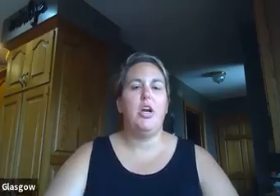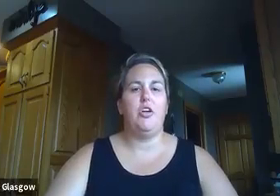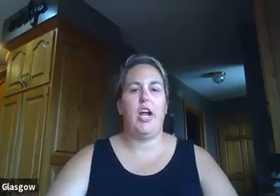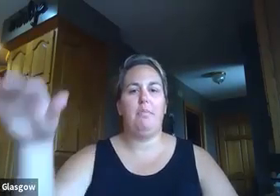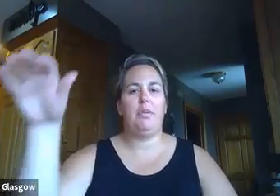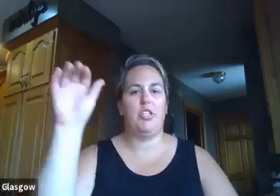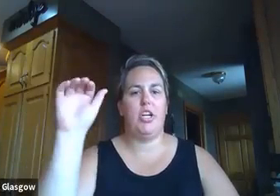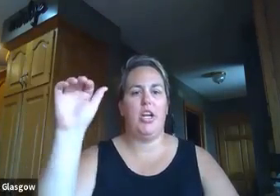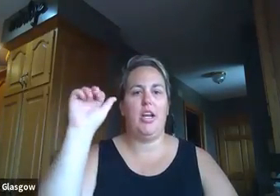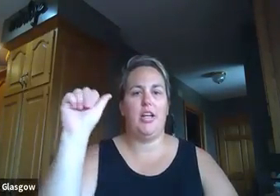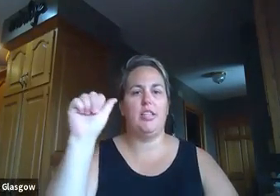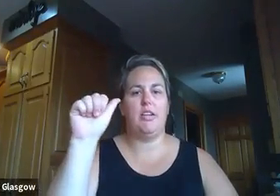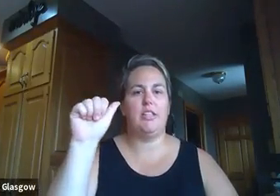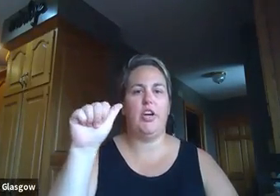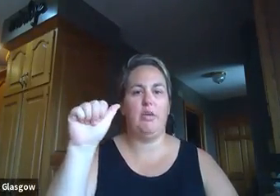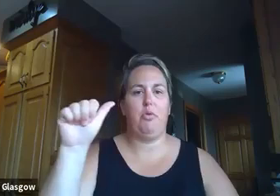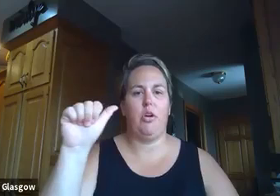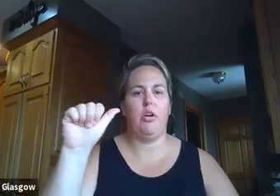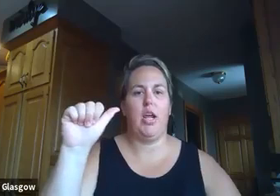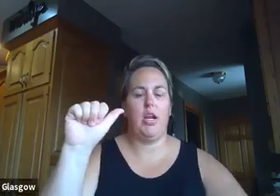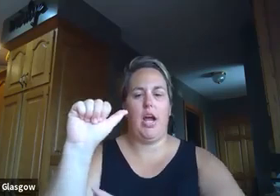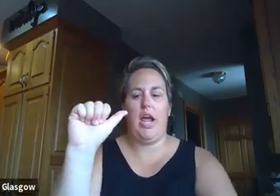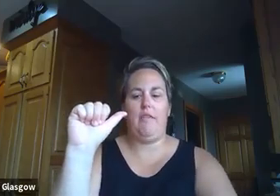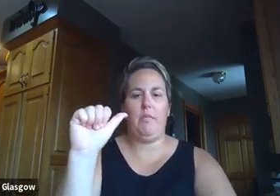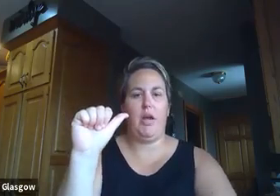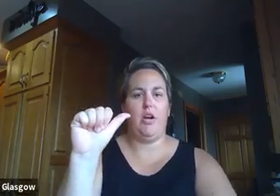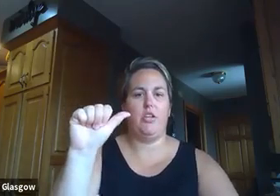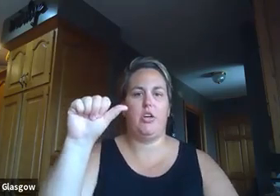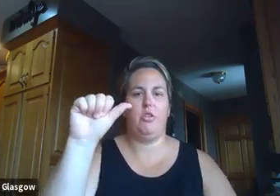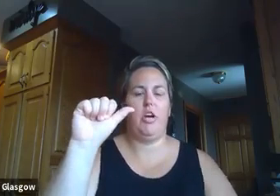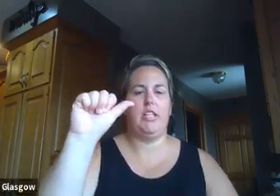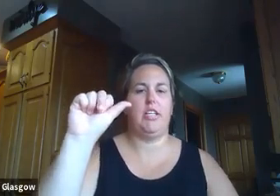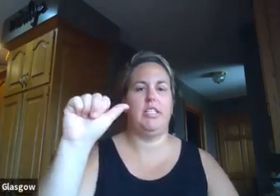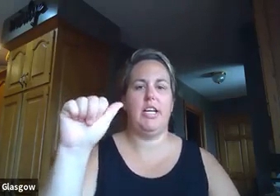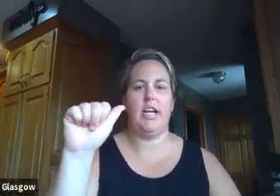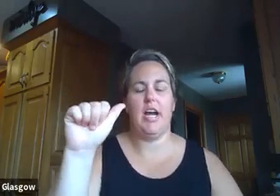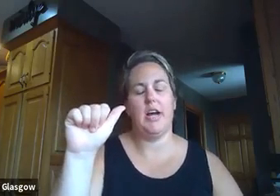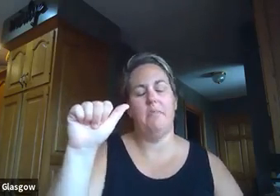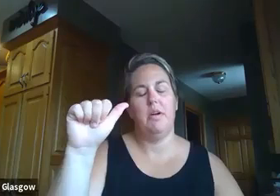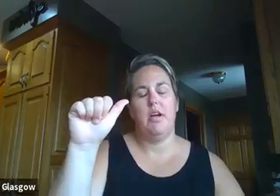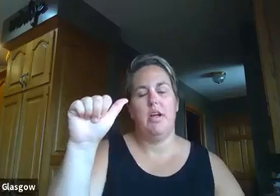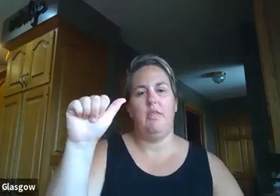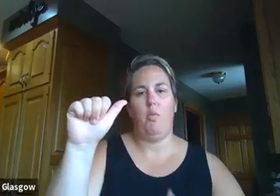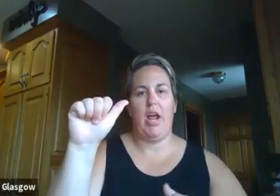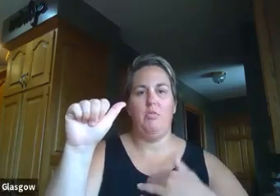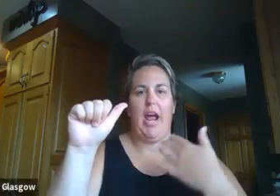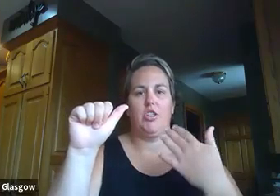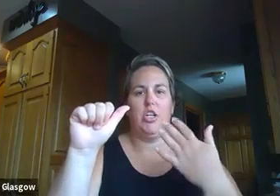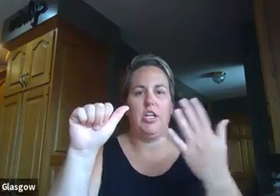your hand positioning is very important, and I have it mirrored so you guys can see the way you would actually do